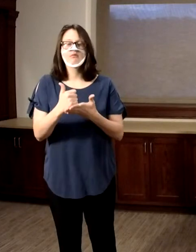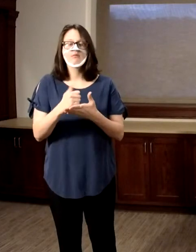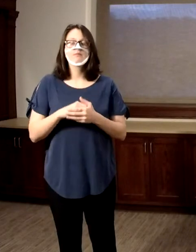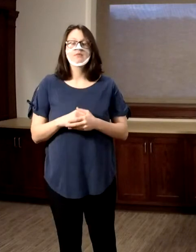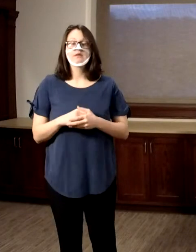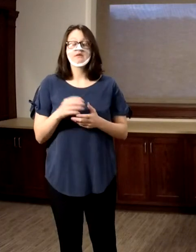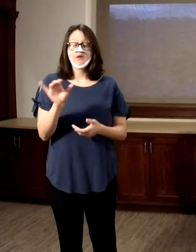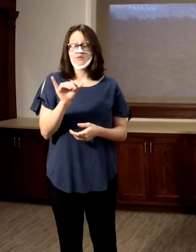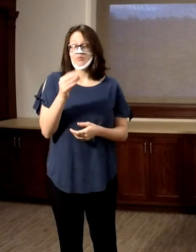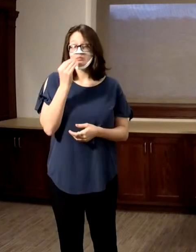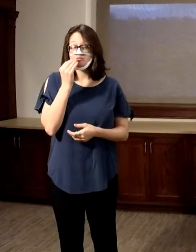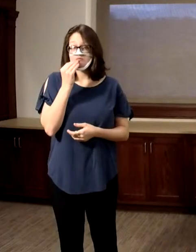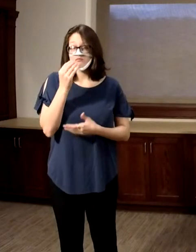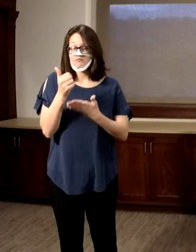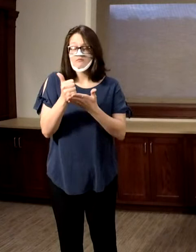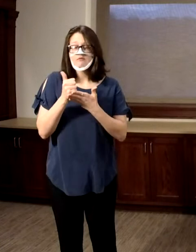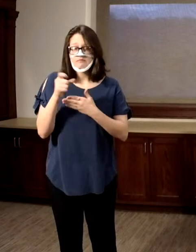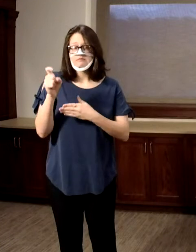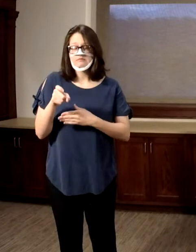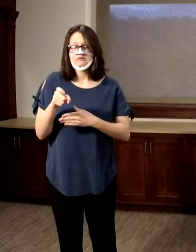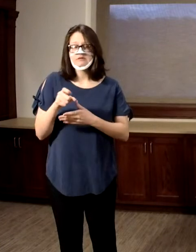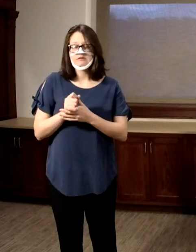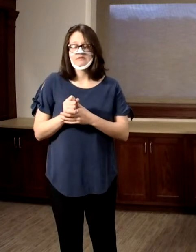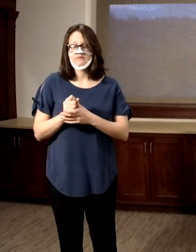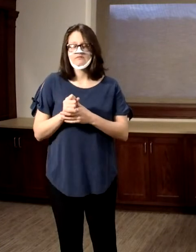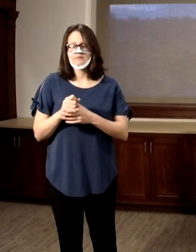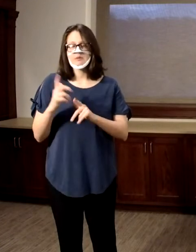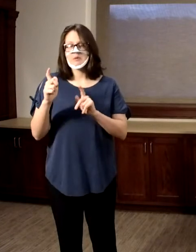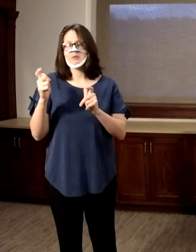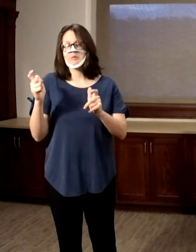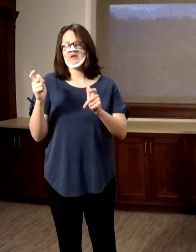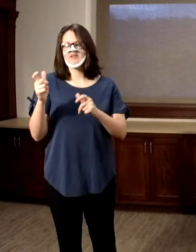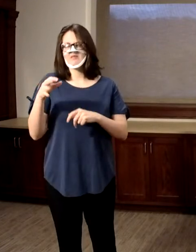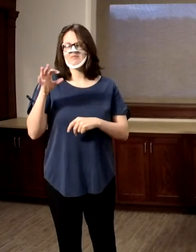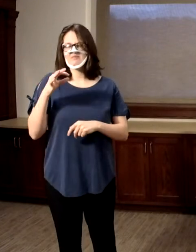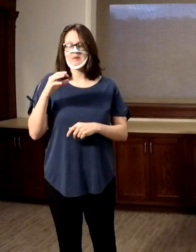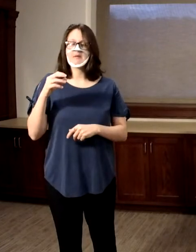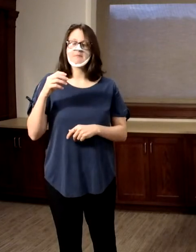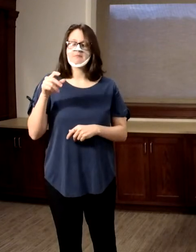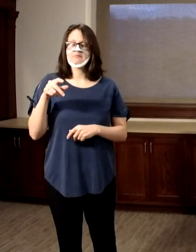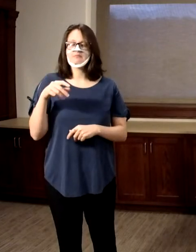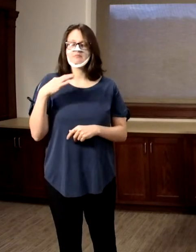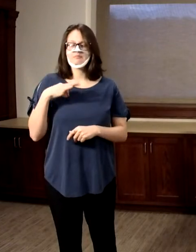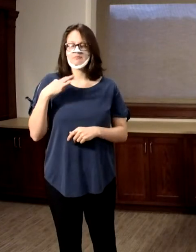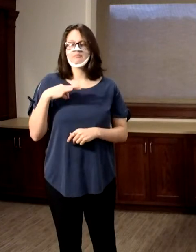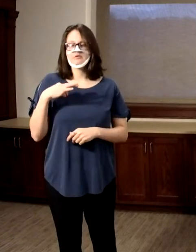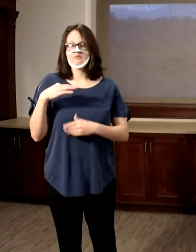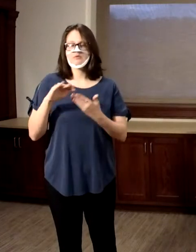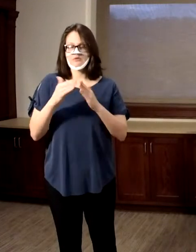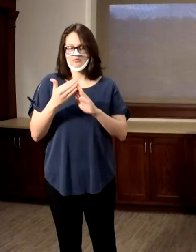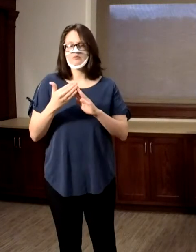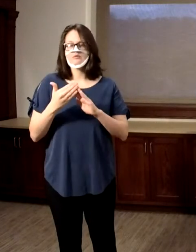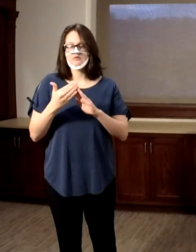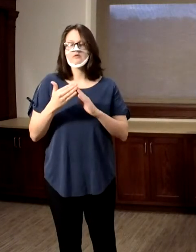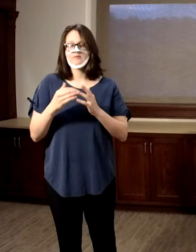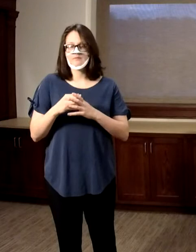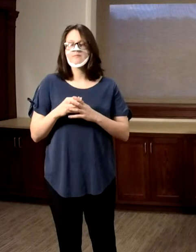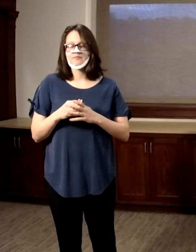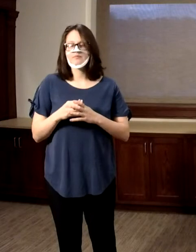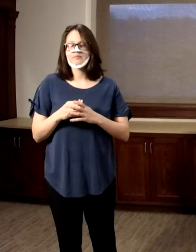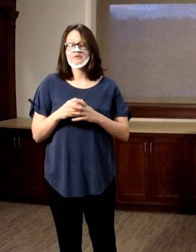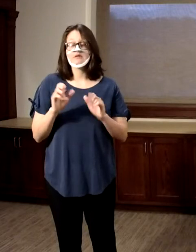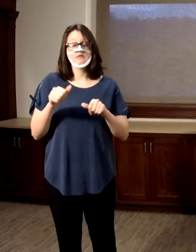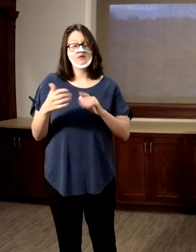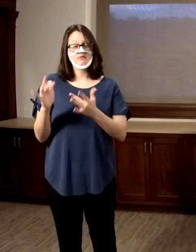food assistance from the Greater Pittsburgh Community Food Bank. In addition to calling 211, individuals can contact the food